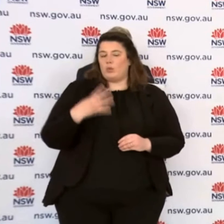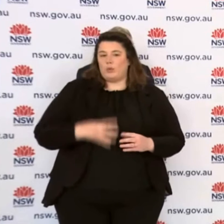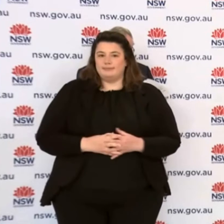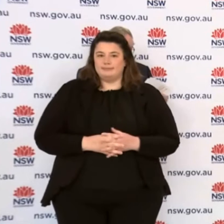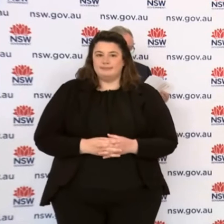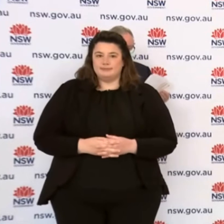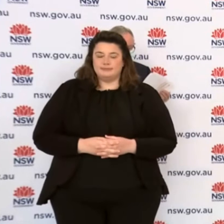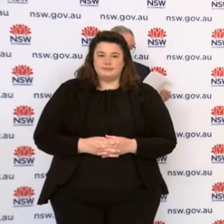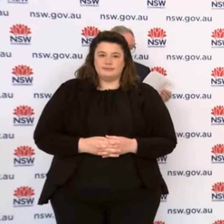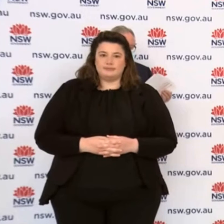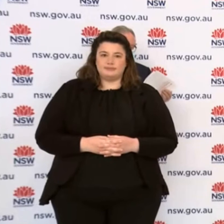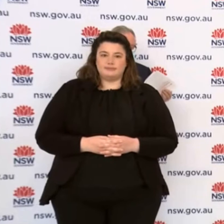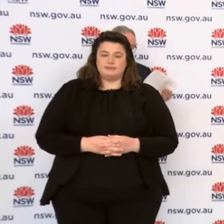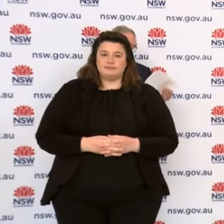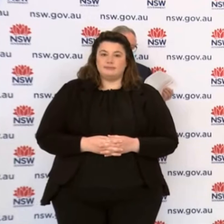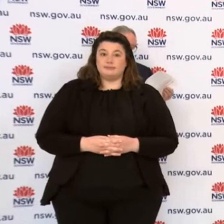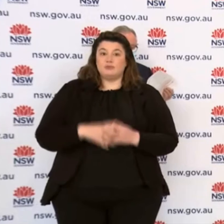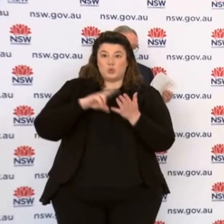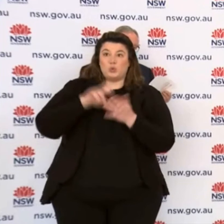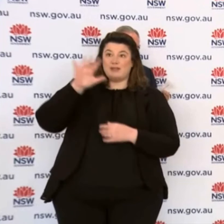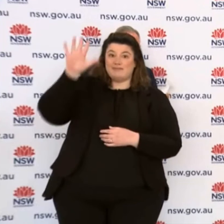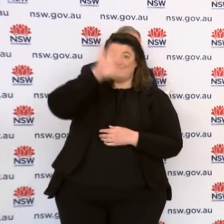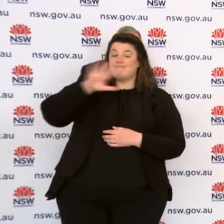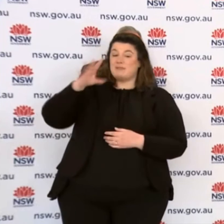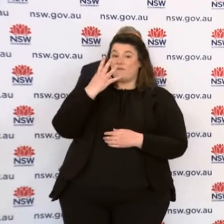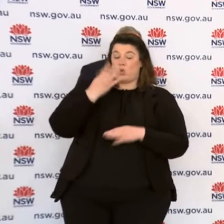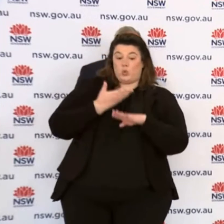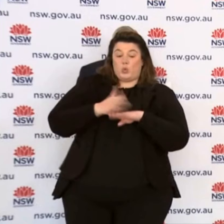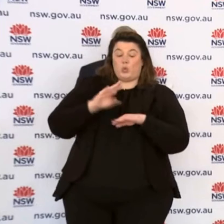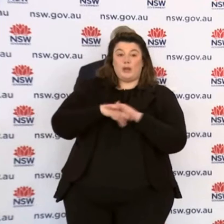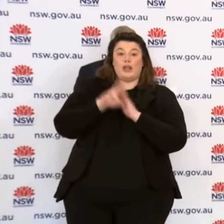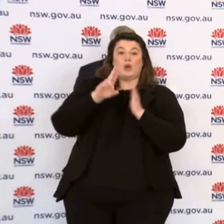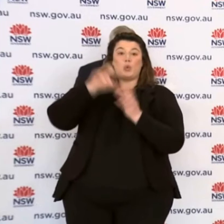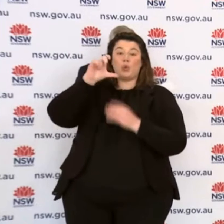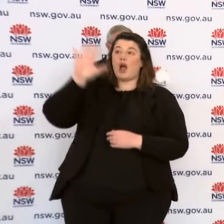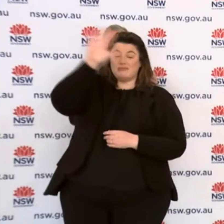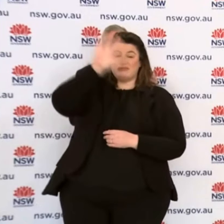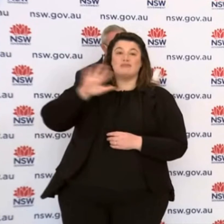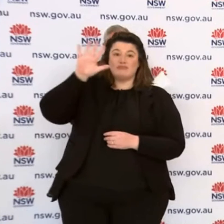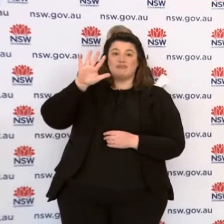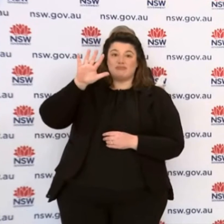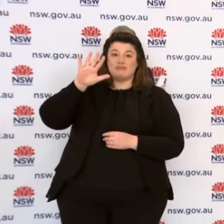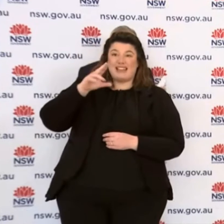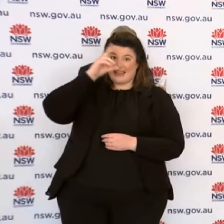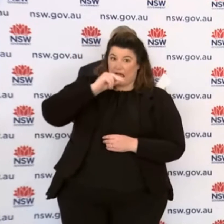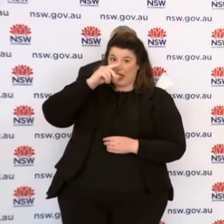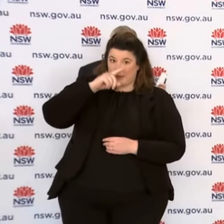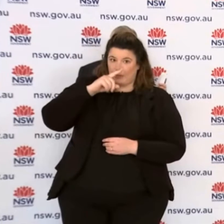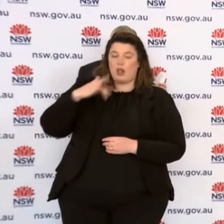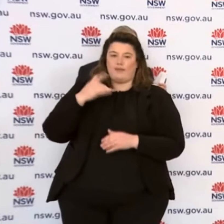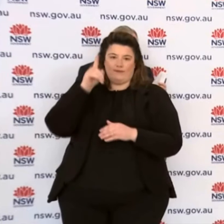We're concerned about cases in Newcastle. 4 new cases of COVID-19 have been confirmed in young people in